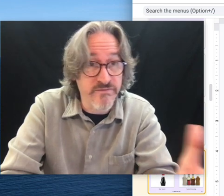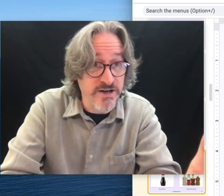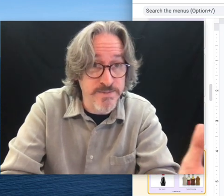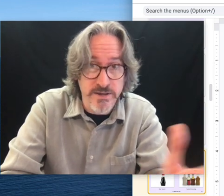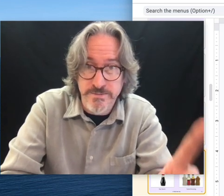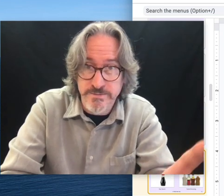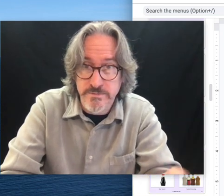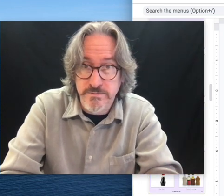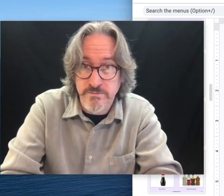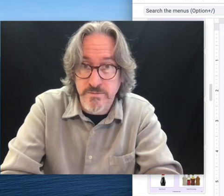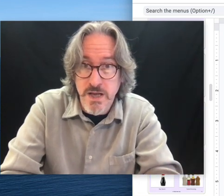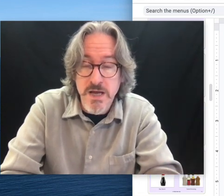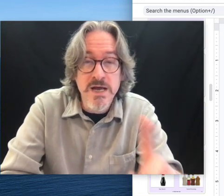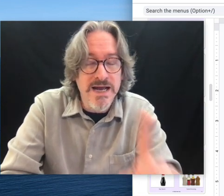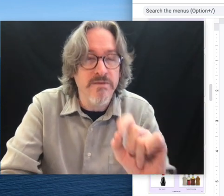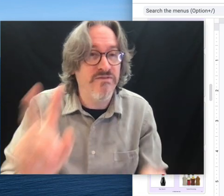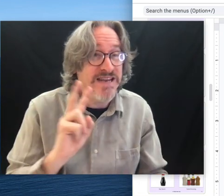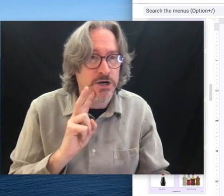fingerspelled.